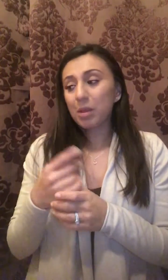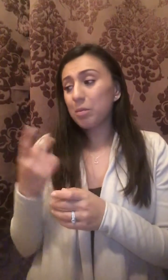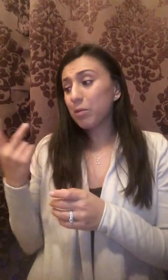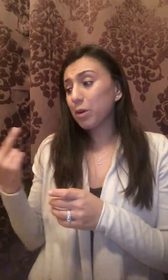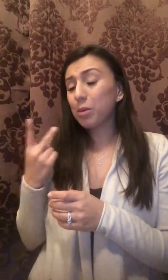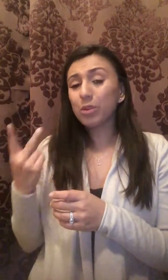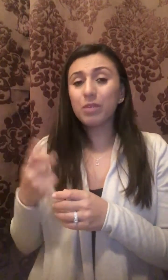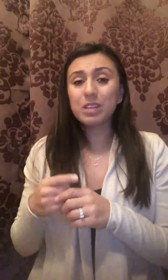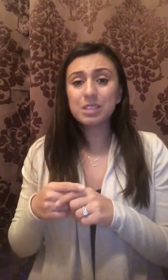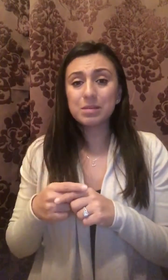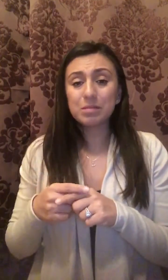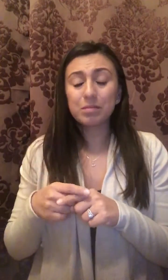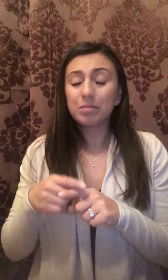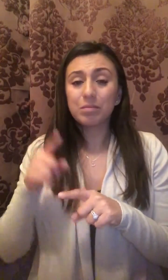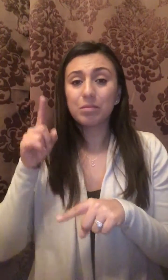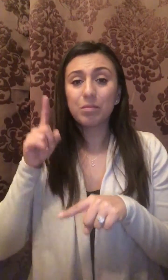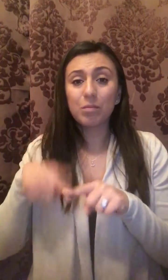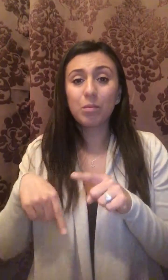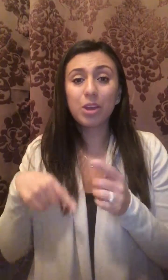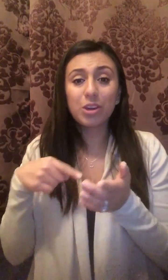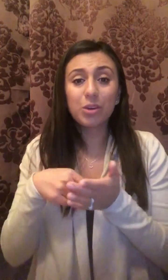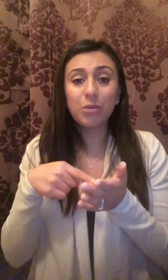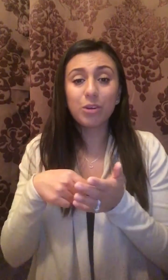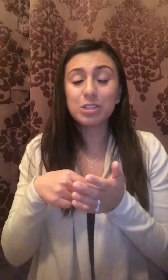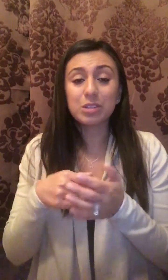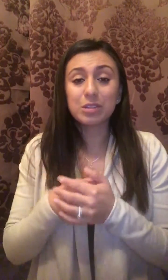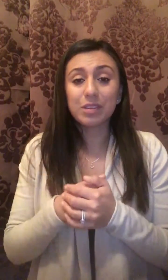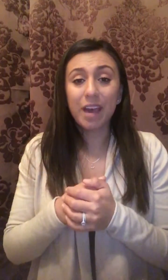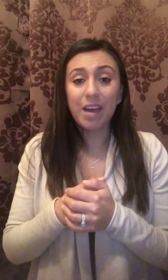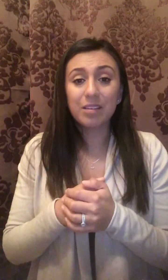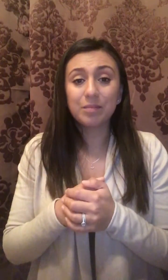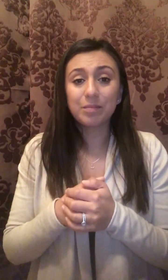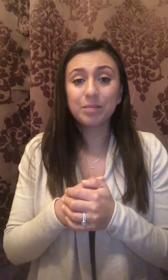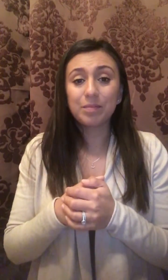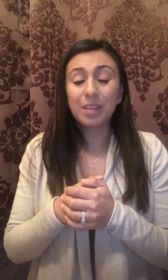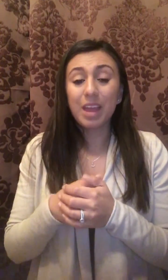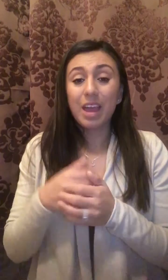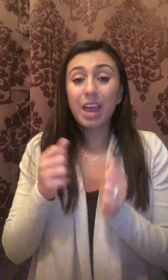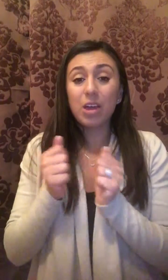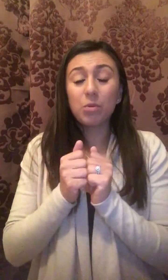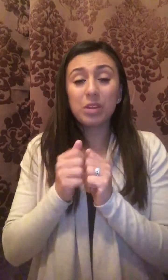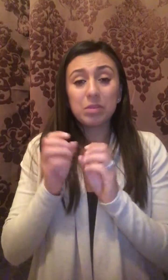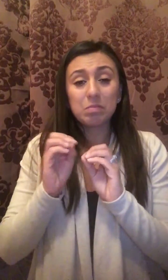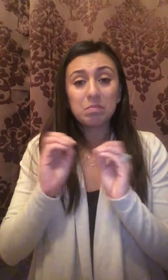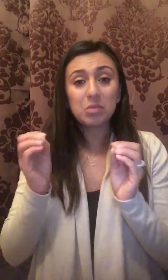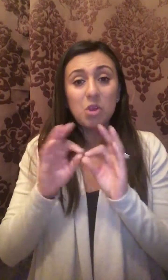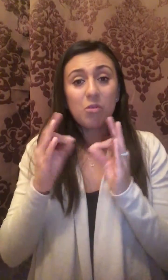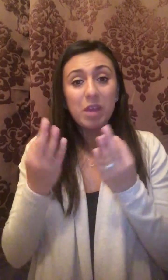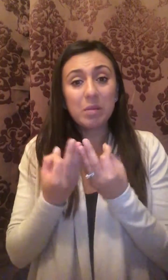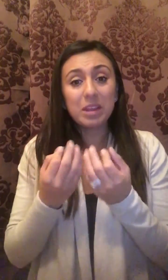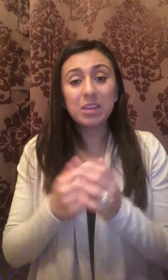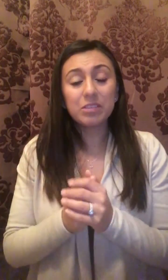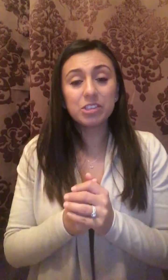But for both of us, we couldn't afford that. And with no family in